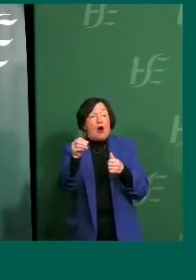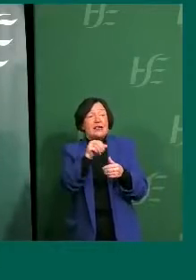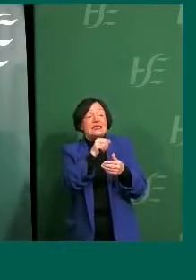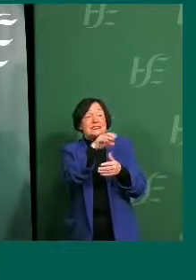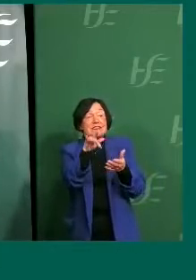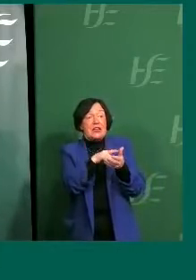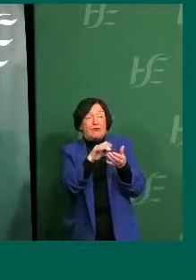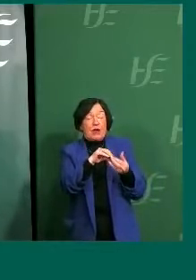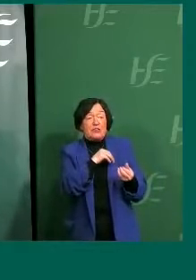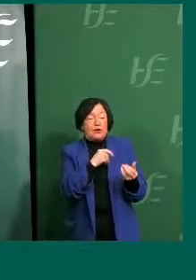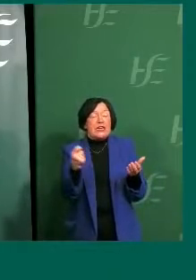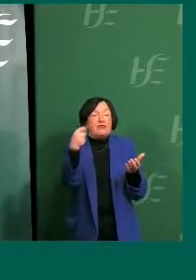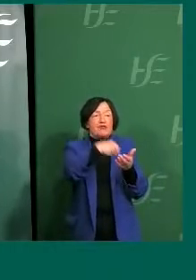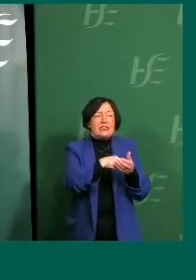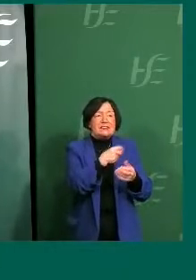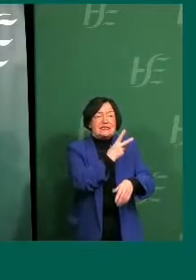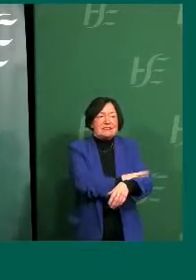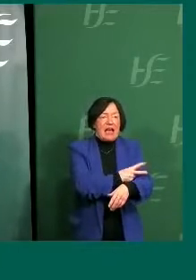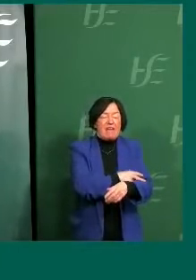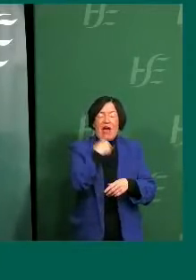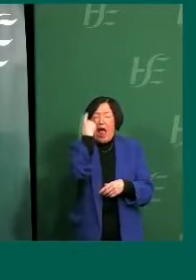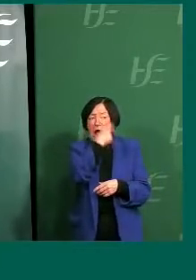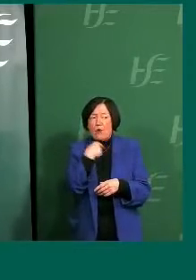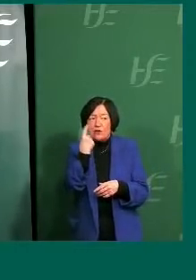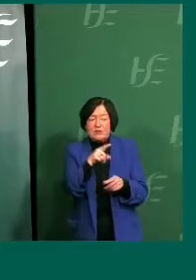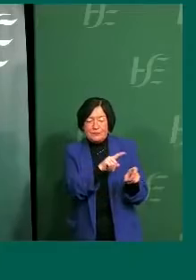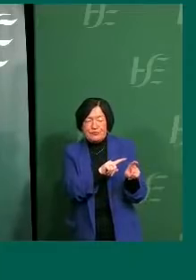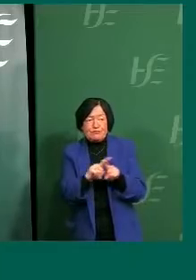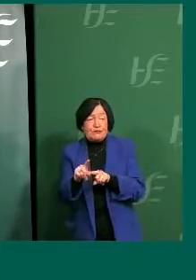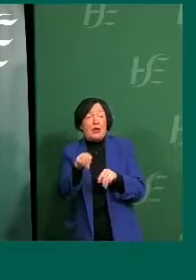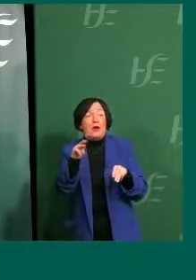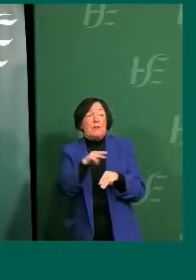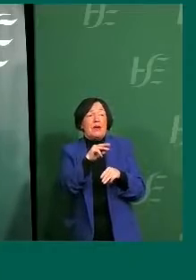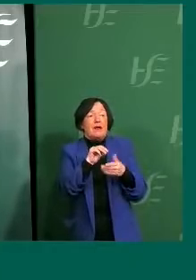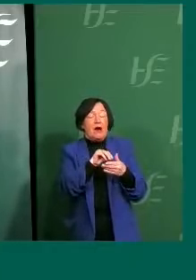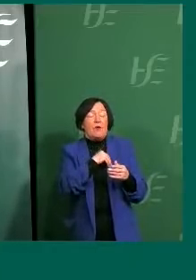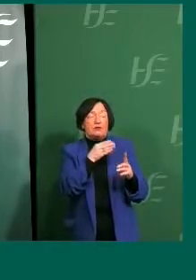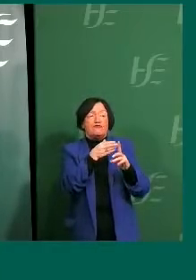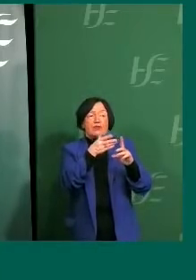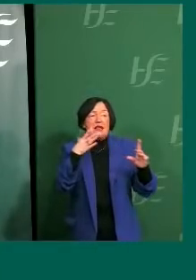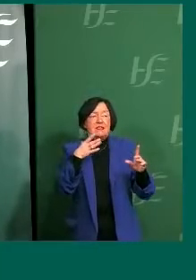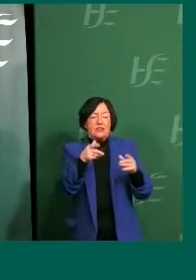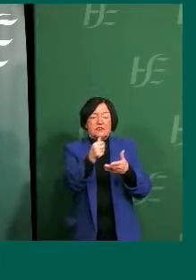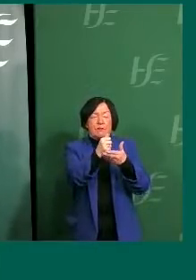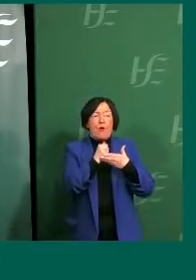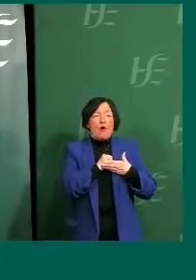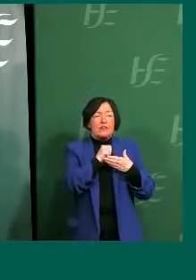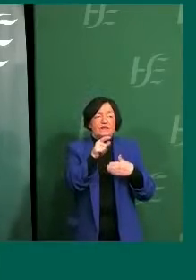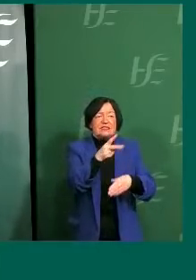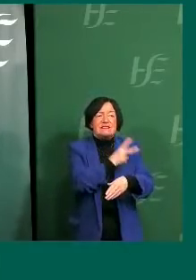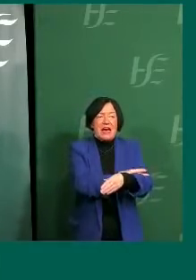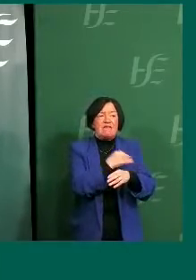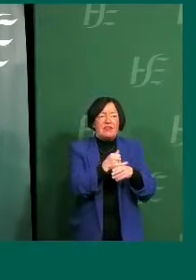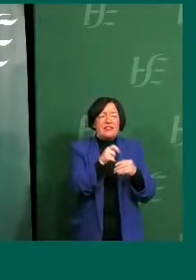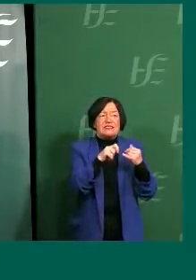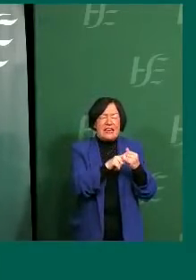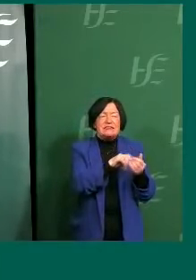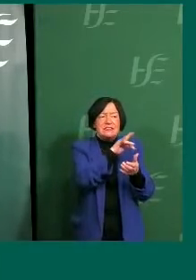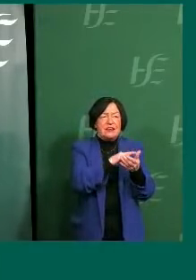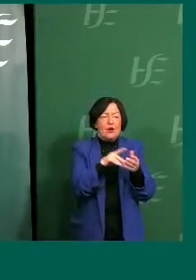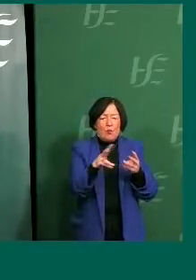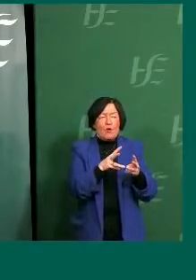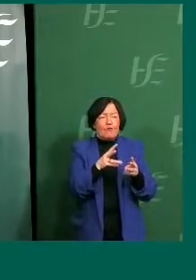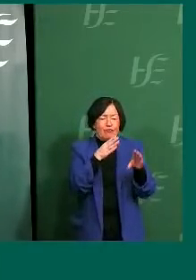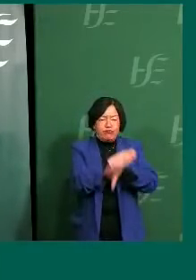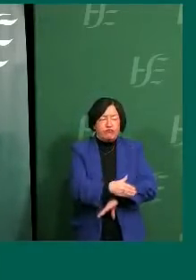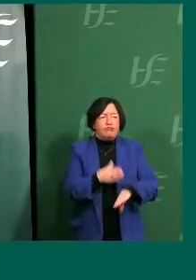tried to do things such as increasing staff hours and so on. People have come in, and I just want to acknowledge the support of our staff in the testing centres who've worked really hard to try and